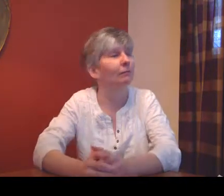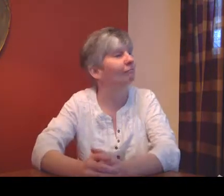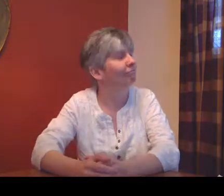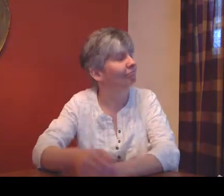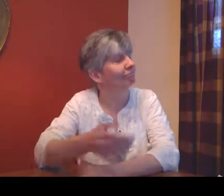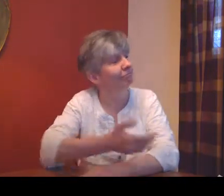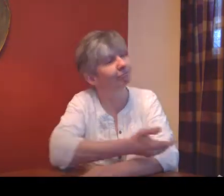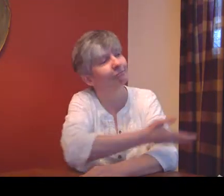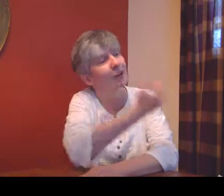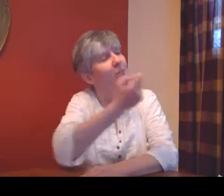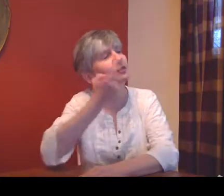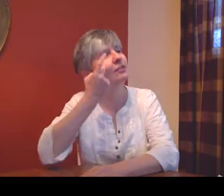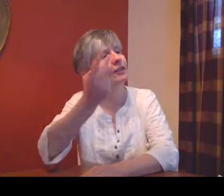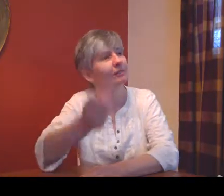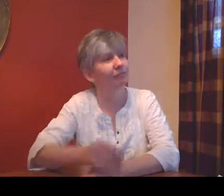Jesus said, "Come, see."